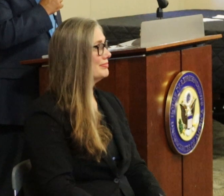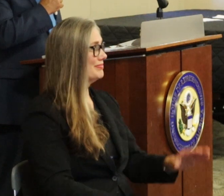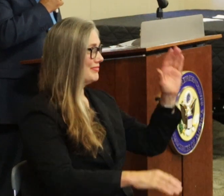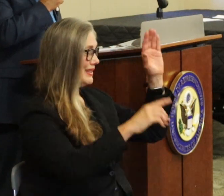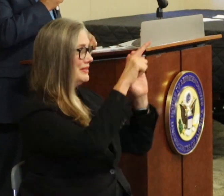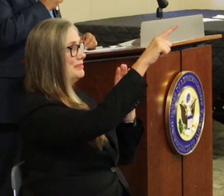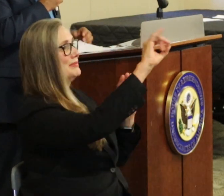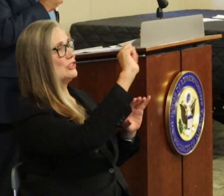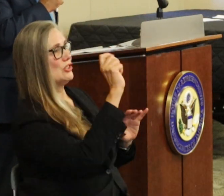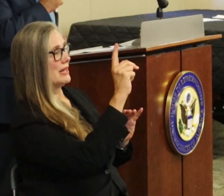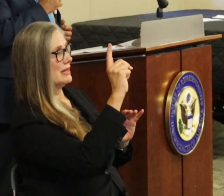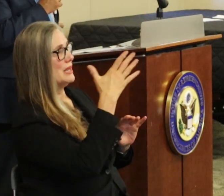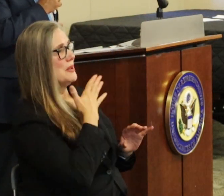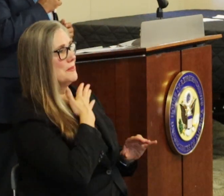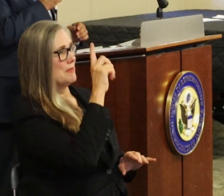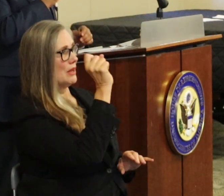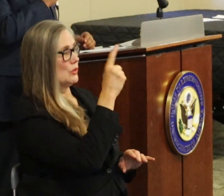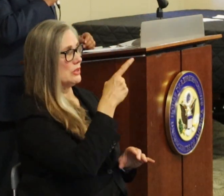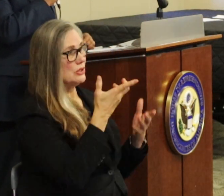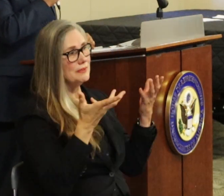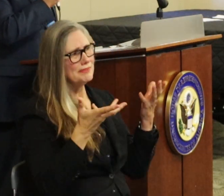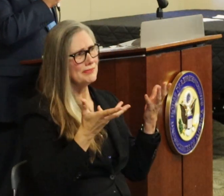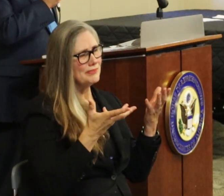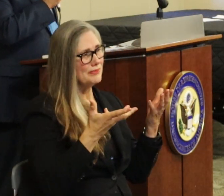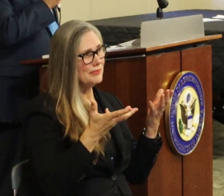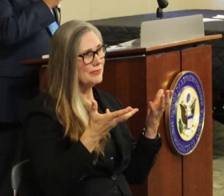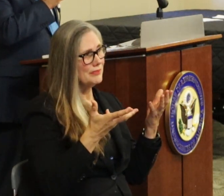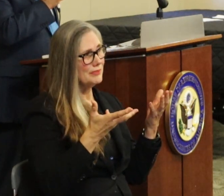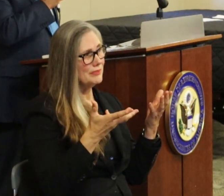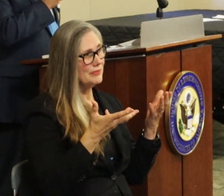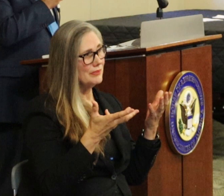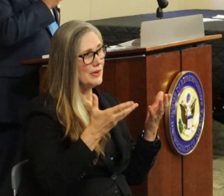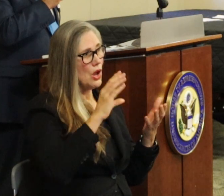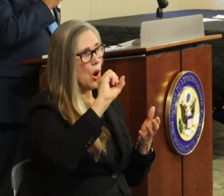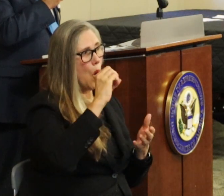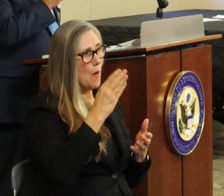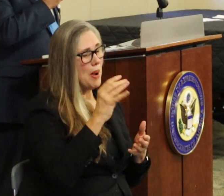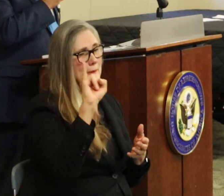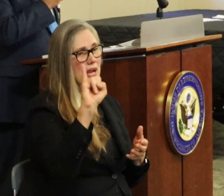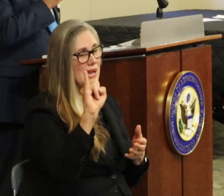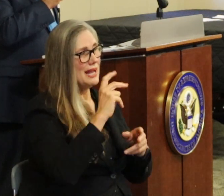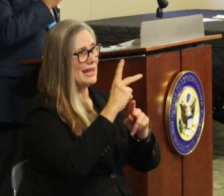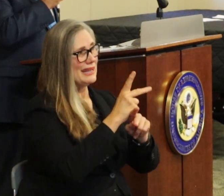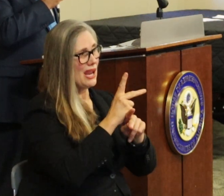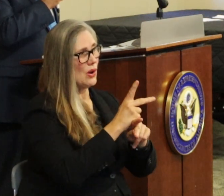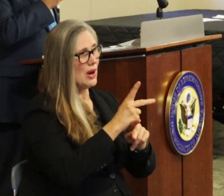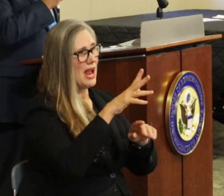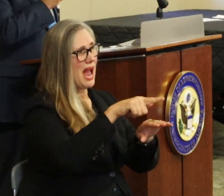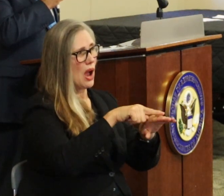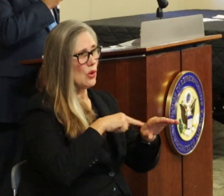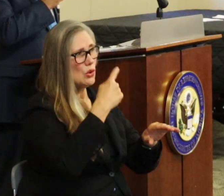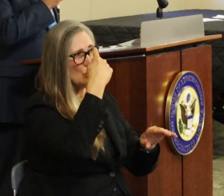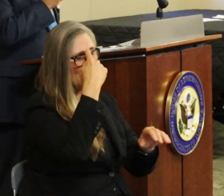Hello, I just had the question I had was, how long do you think Obamacare will last if the Republicans win the White House